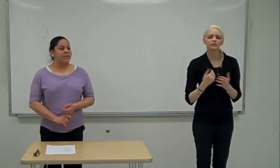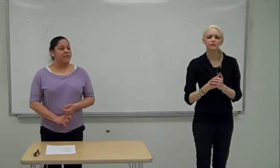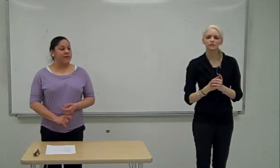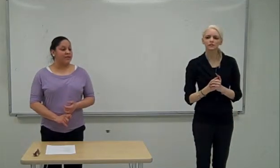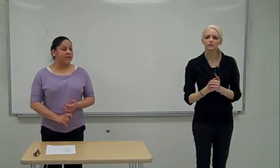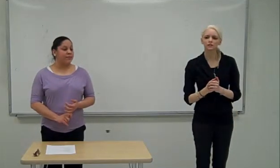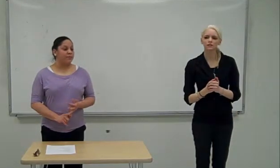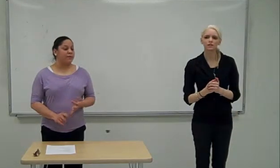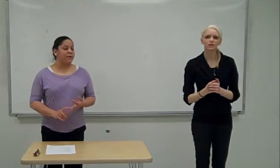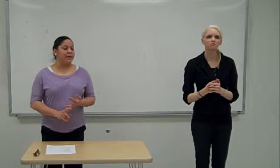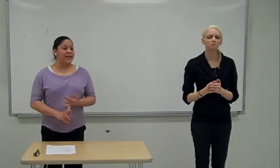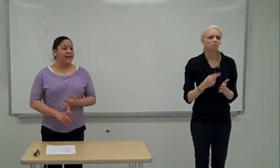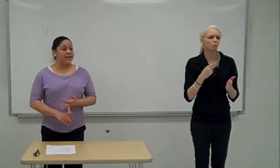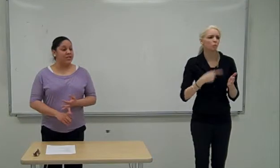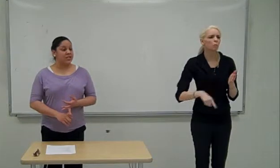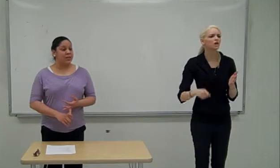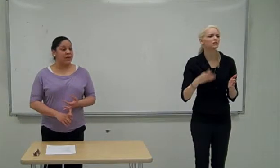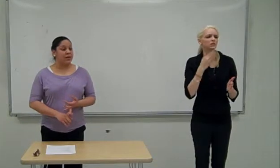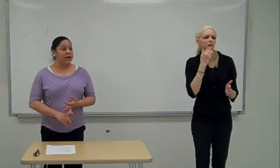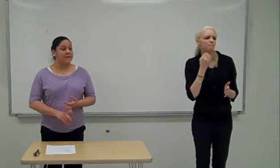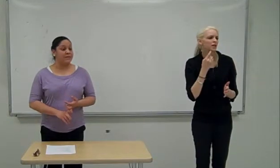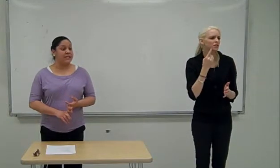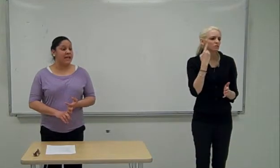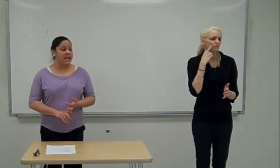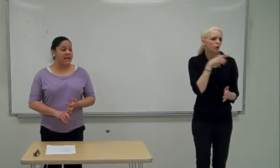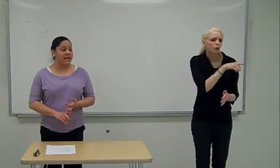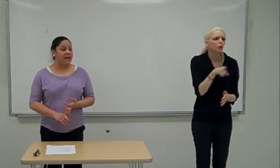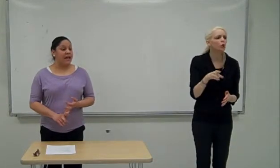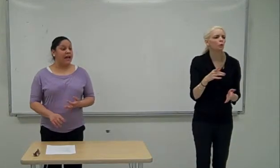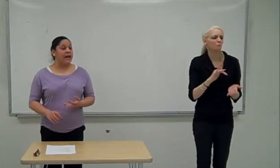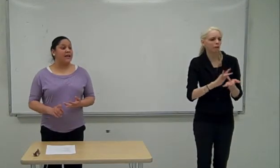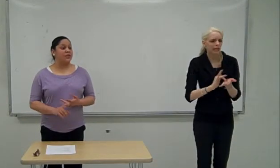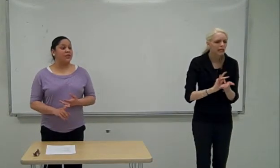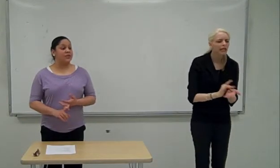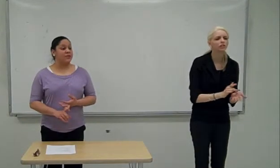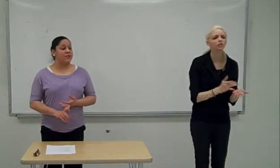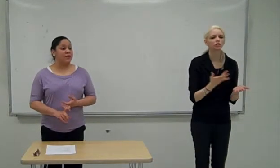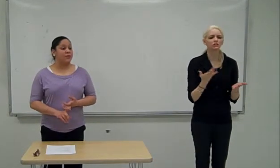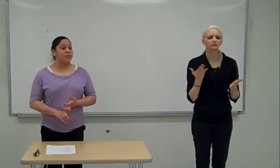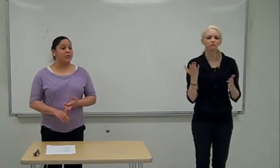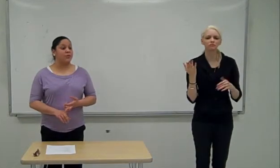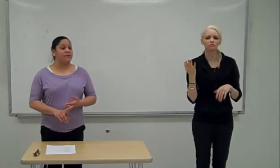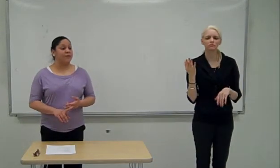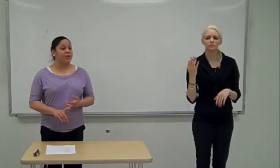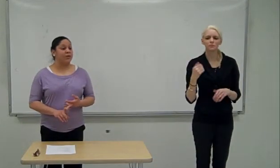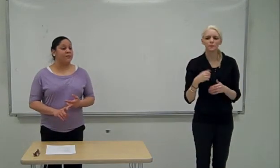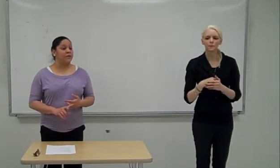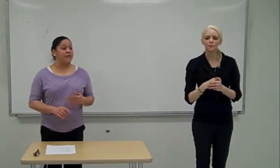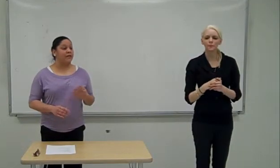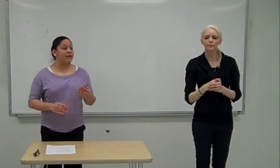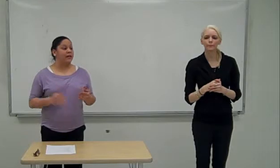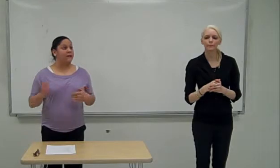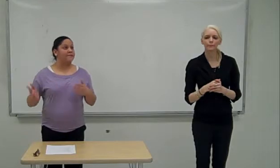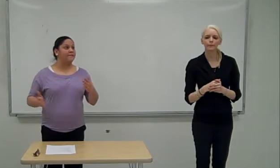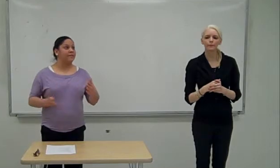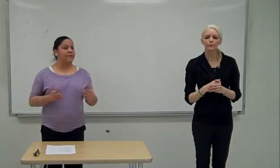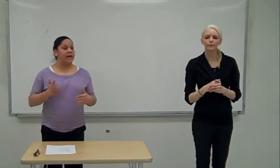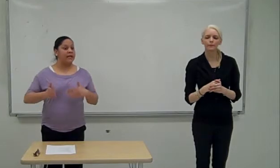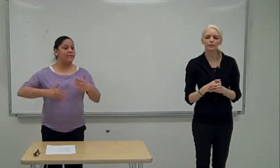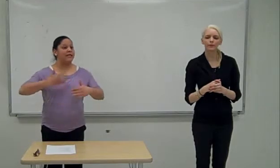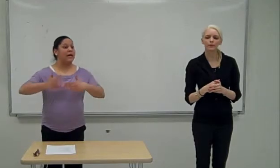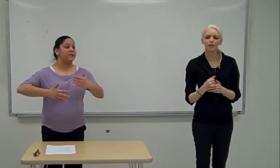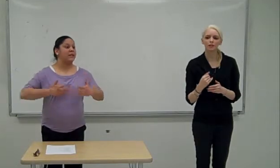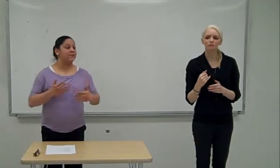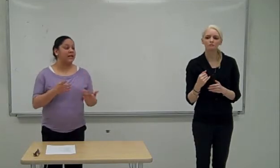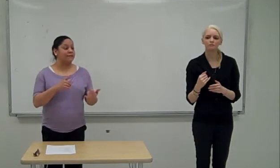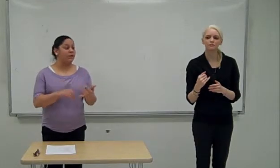is that would be best for them, what medications that they would have to be taking, and the nursing staff would also inform them of if